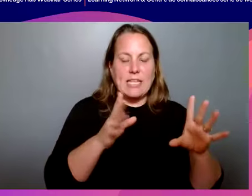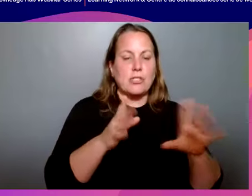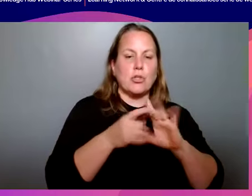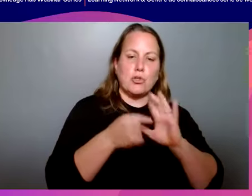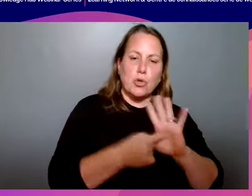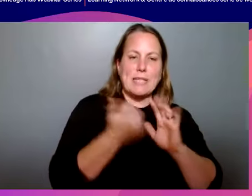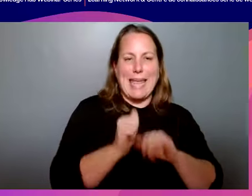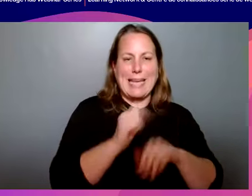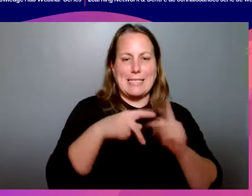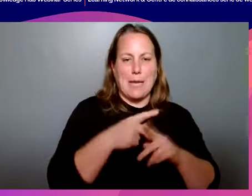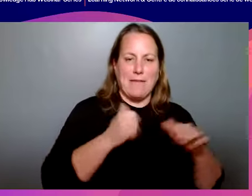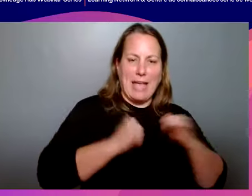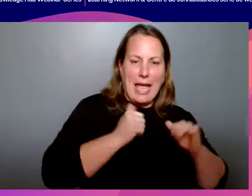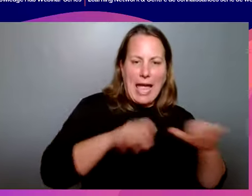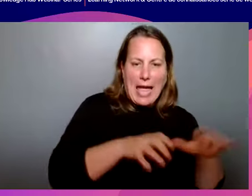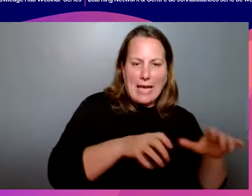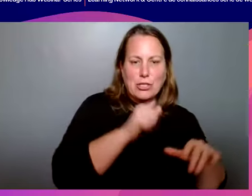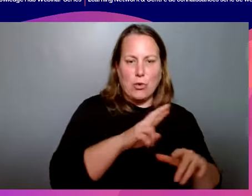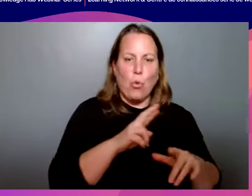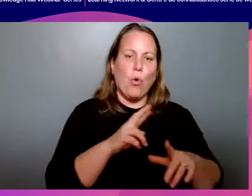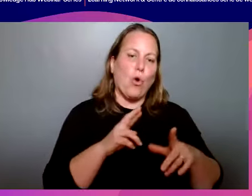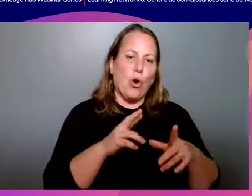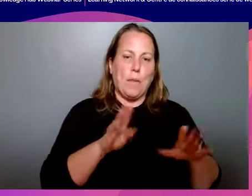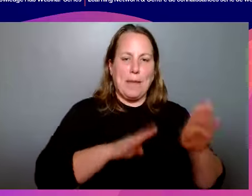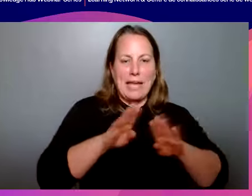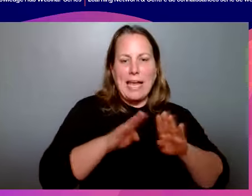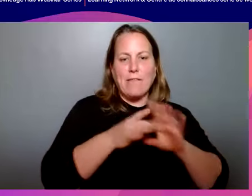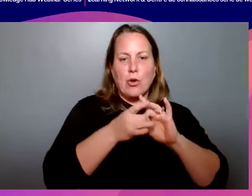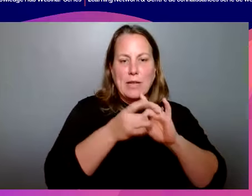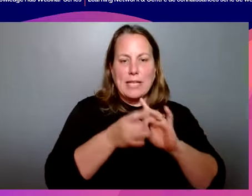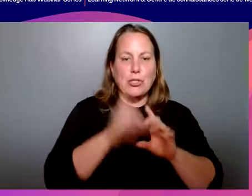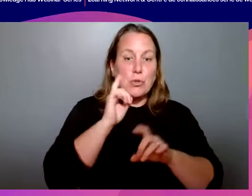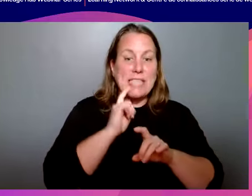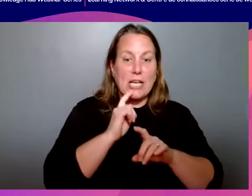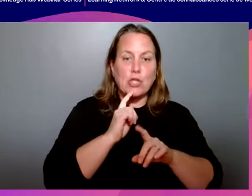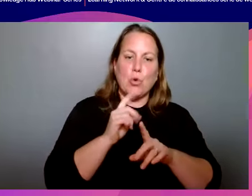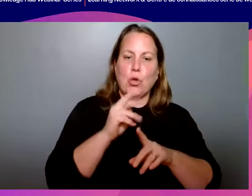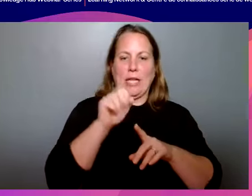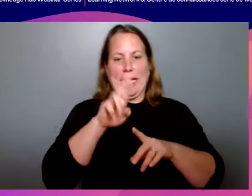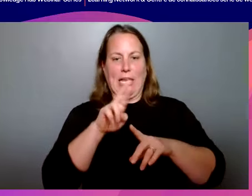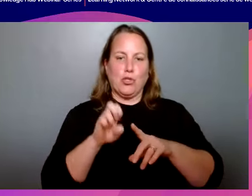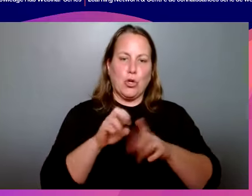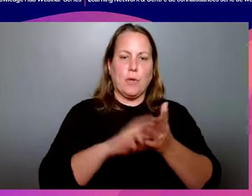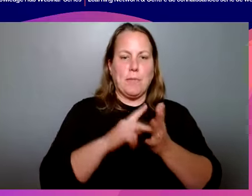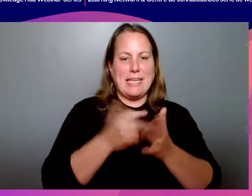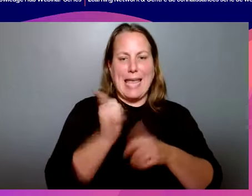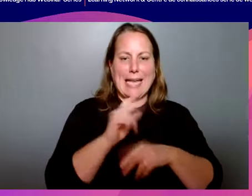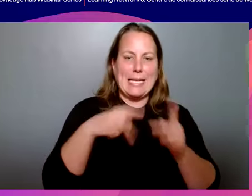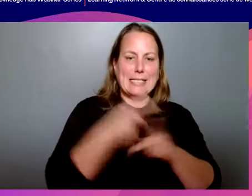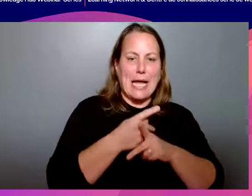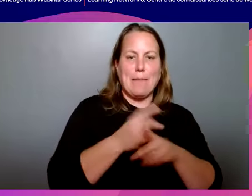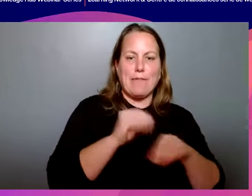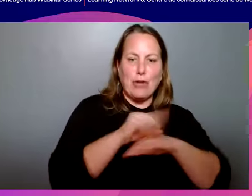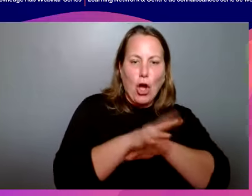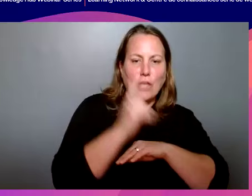can be reasonably expected to cause offense, humiliation, or other physical or psychological injury or